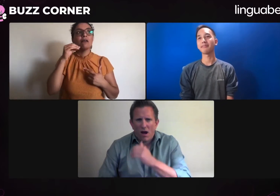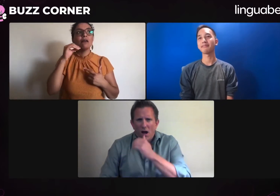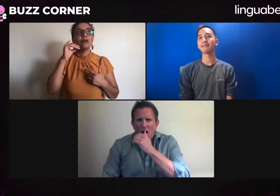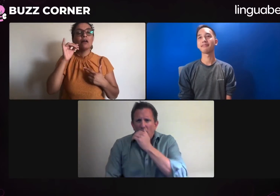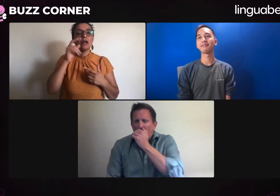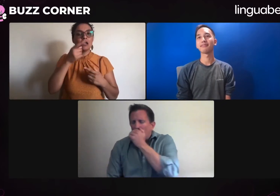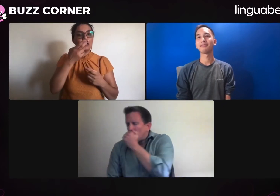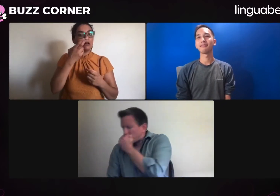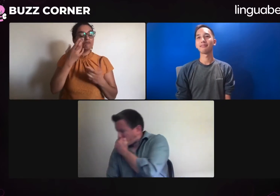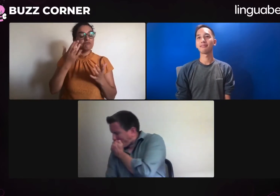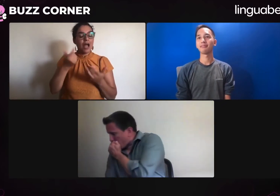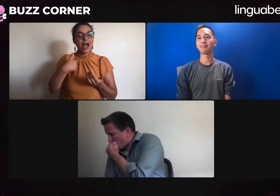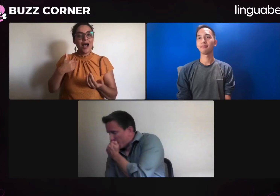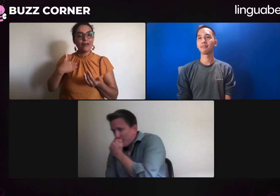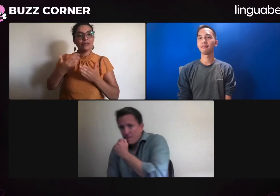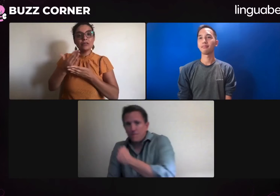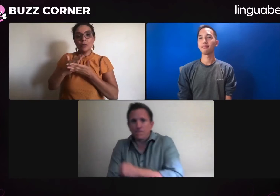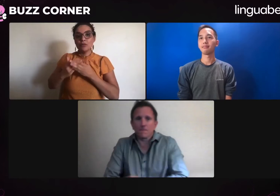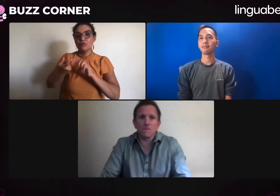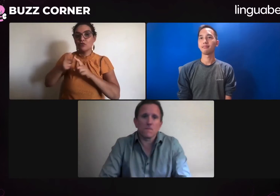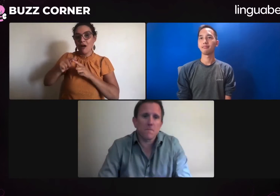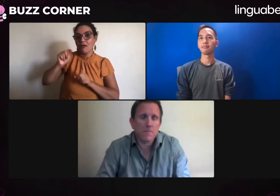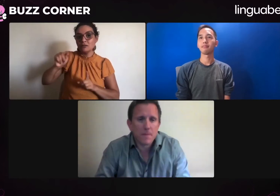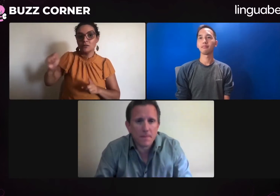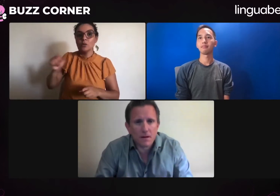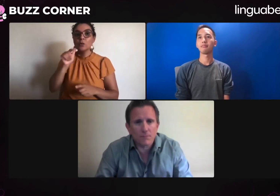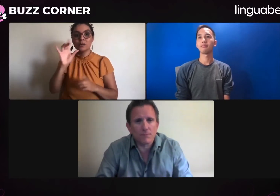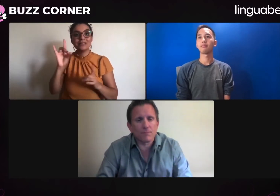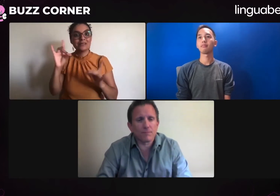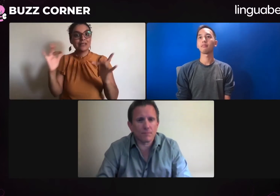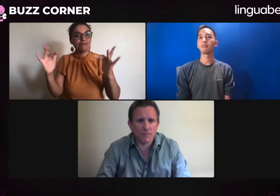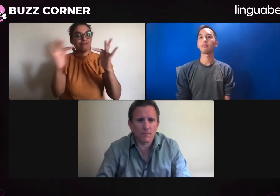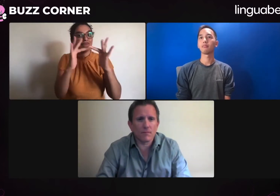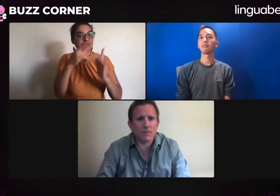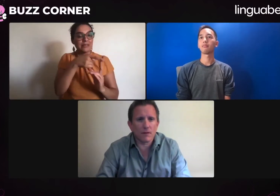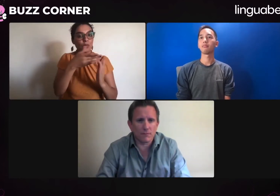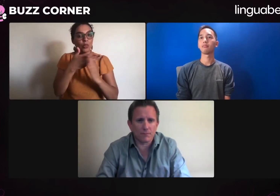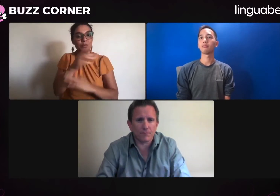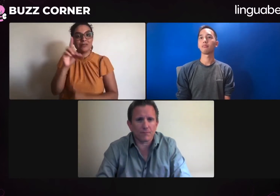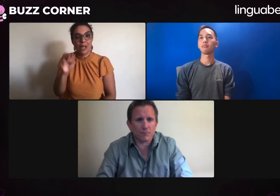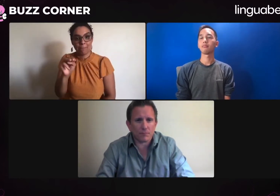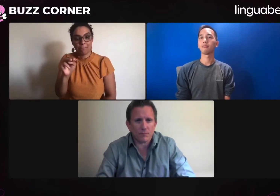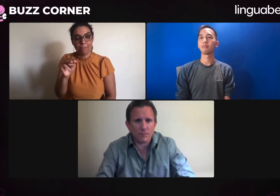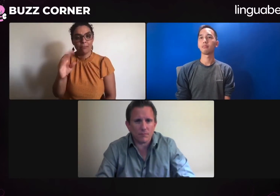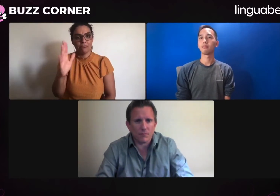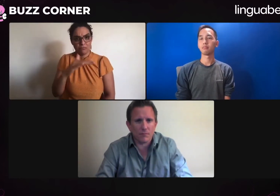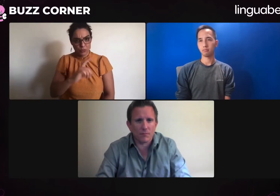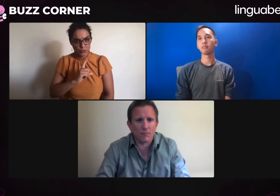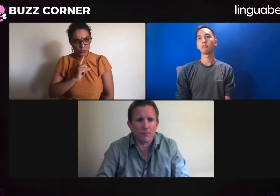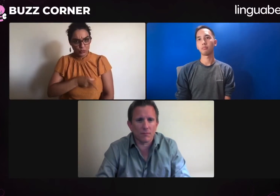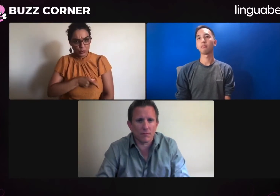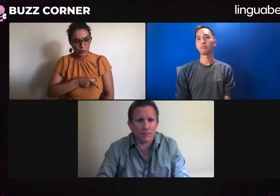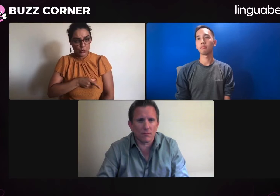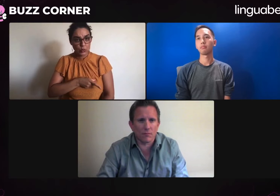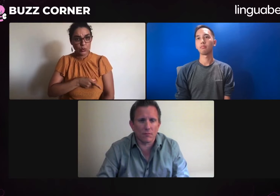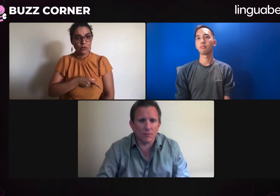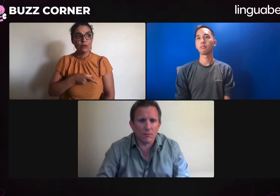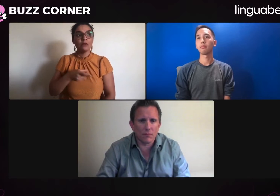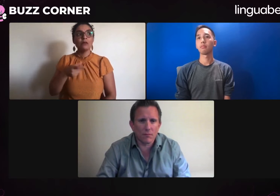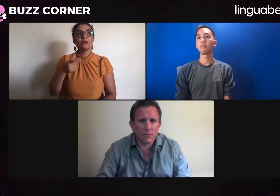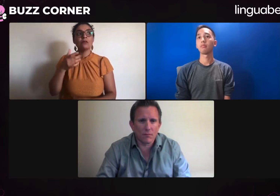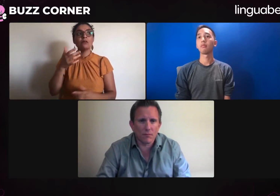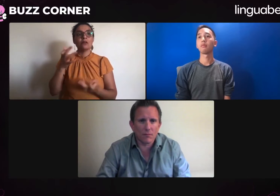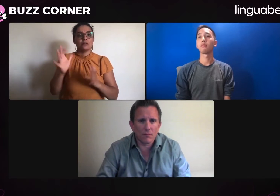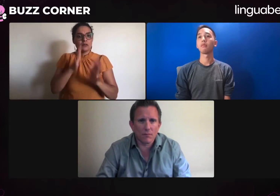believe that's what was experienced in this situation. And I have some friends who did reach out to him and they DM'd